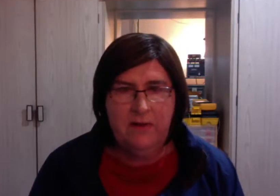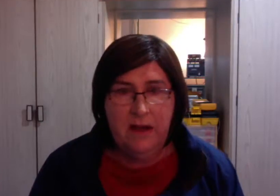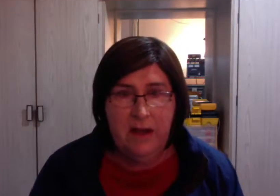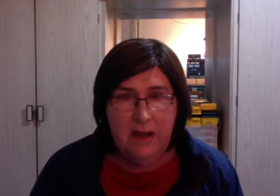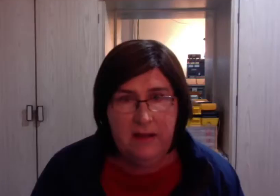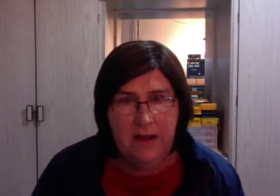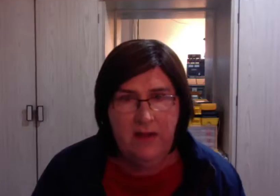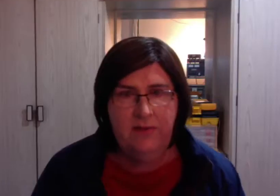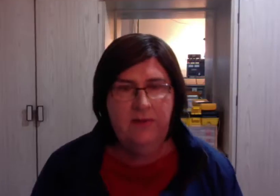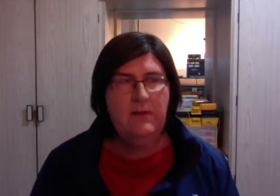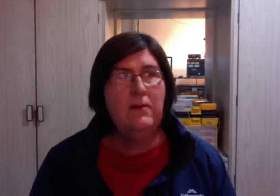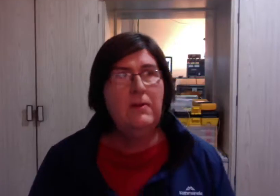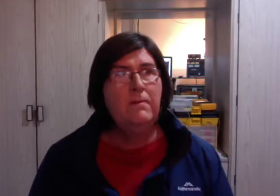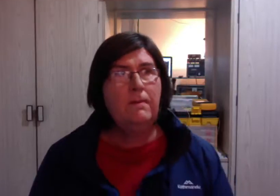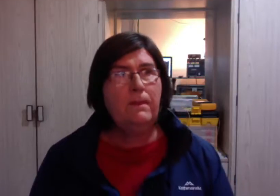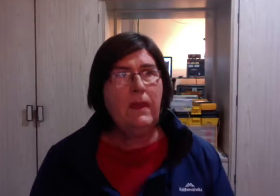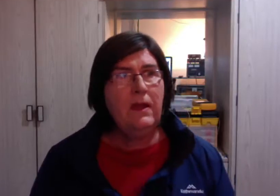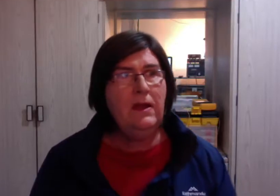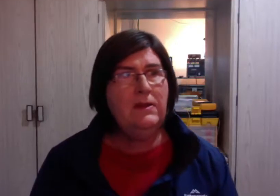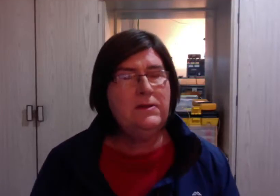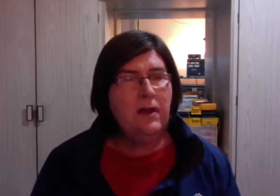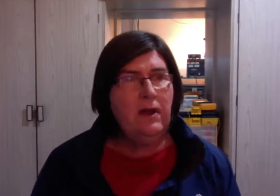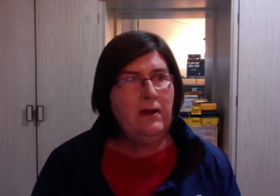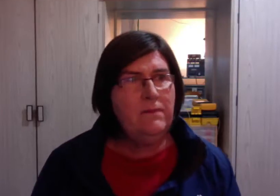than anything else. And